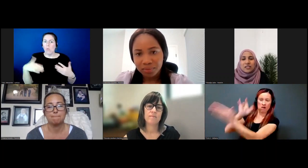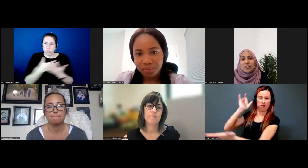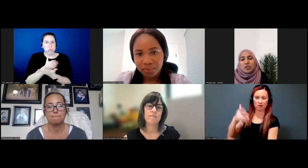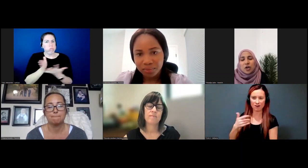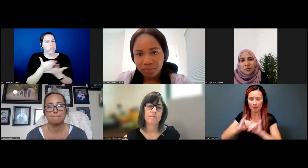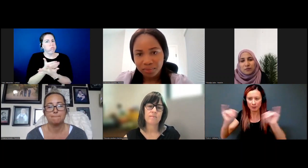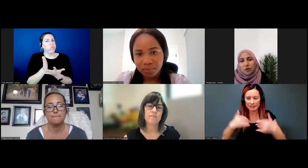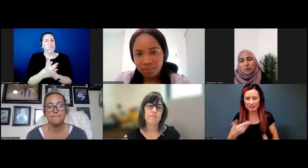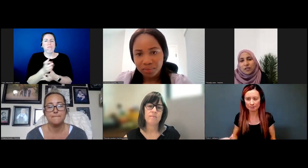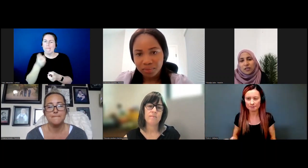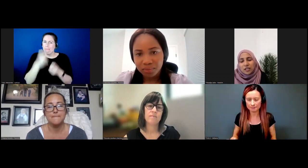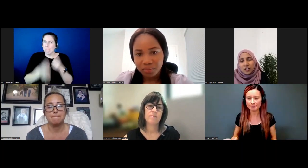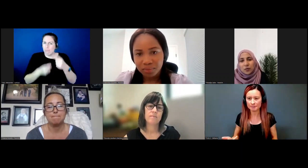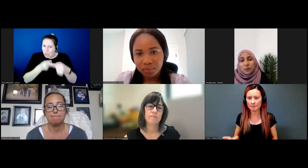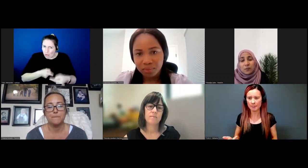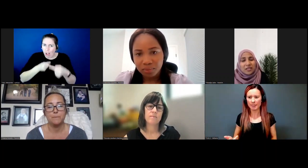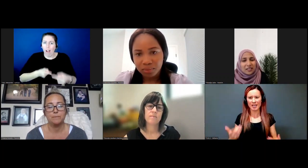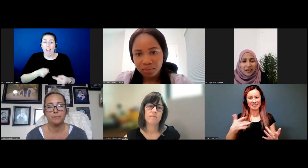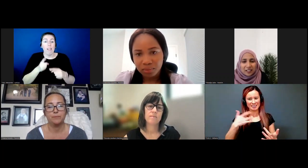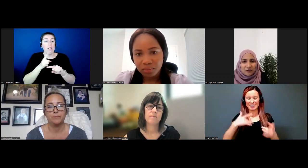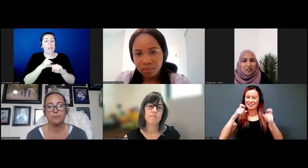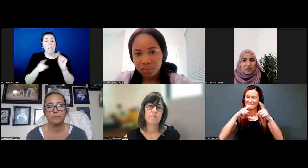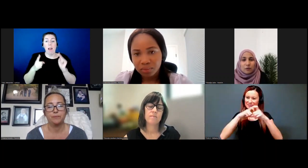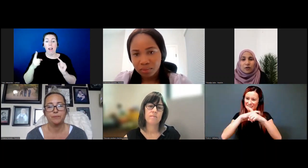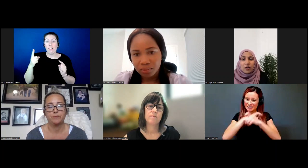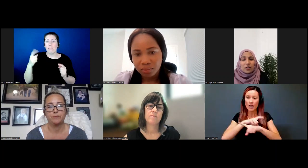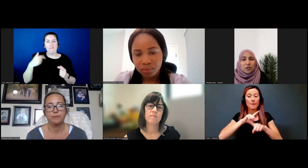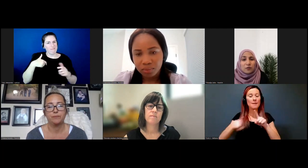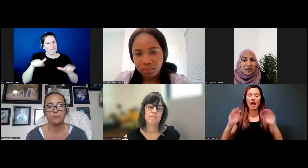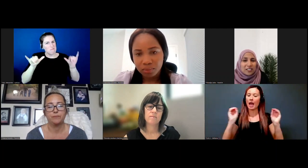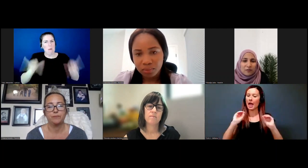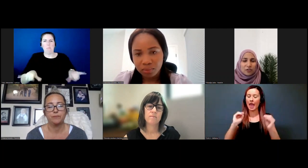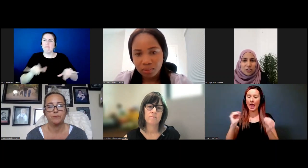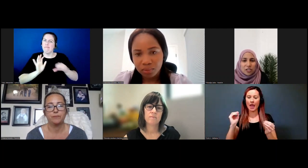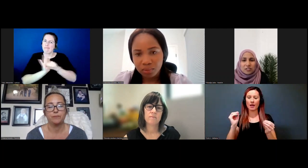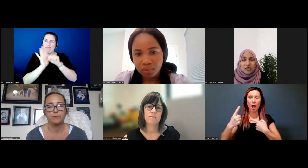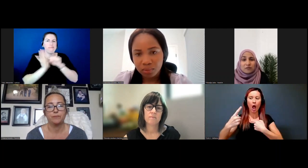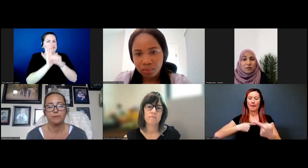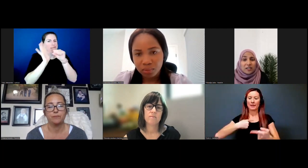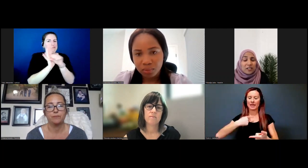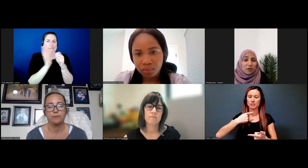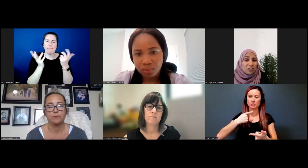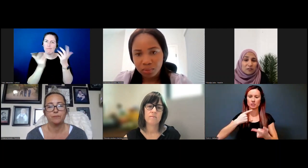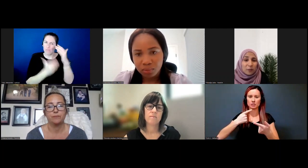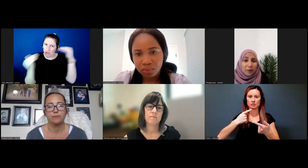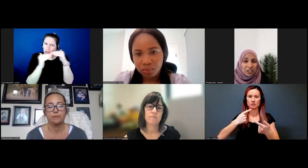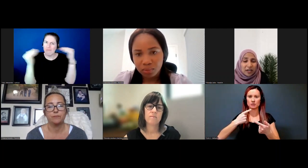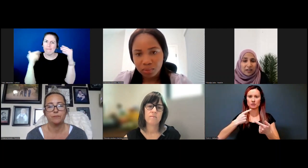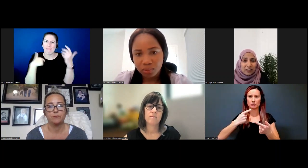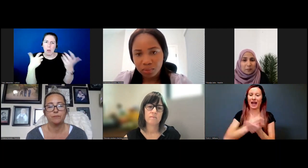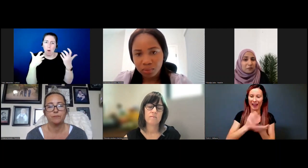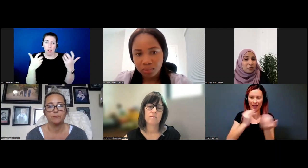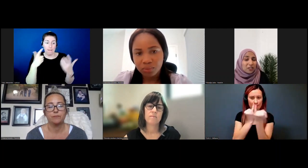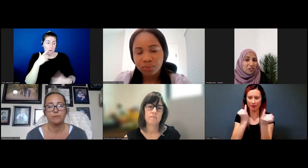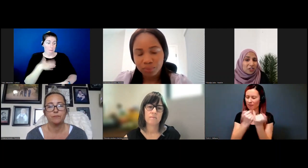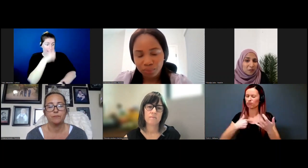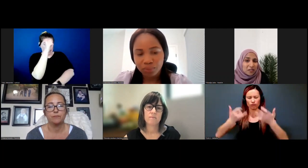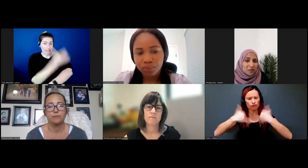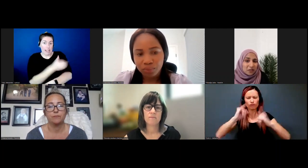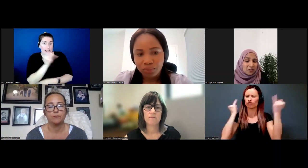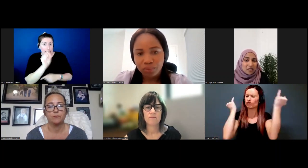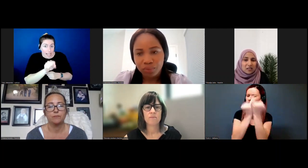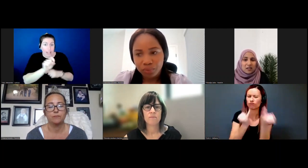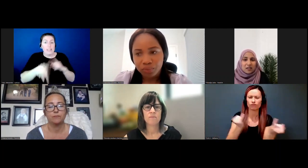it didn't stop me from being an activist, for fighting for justice, for fighting not just for my child but for other children